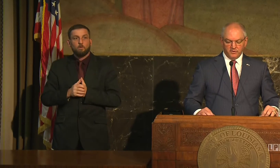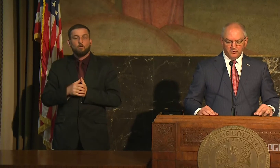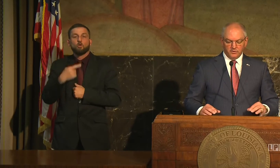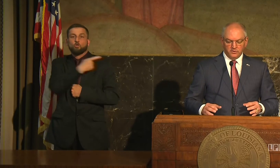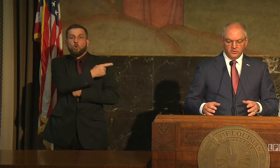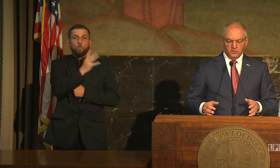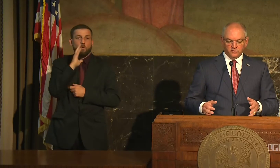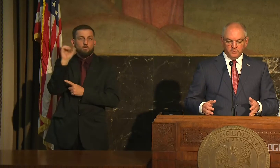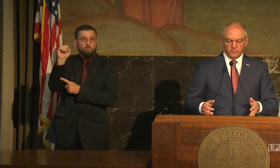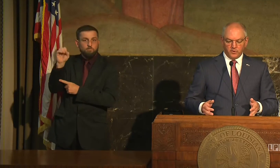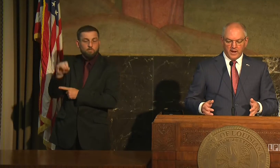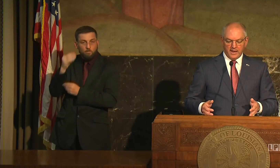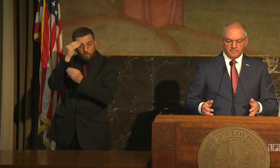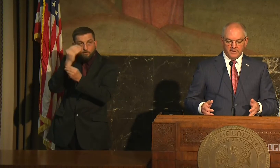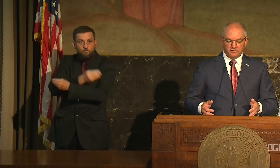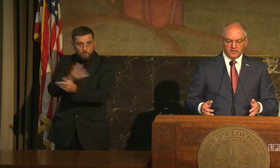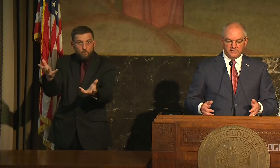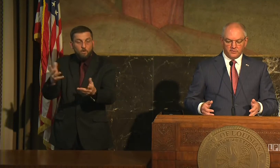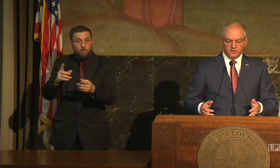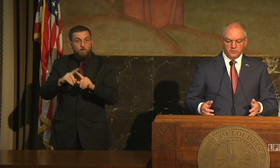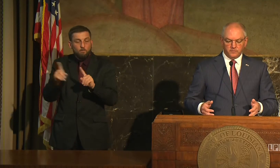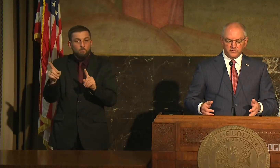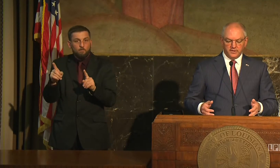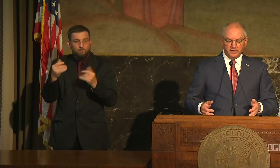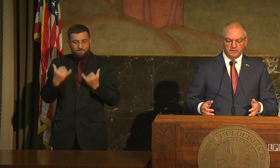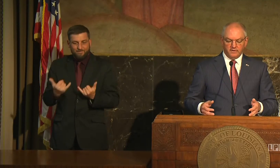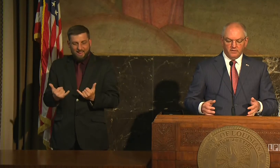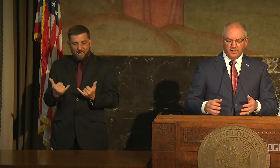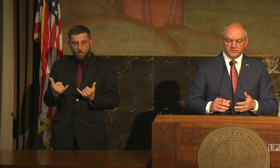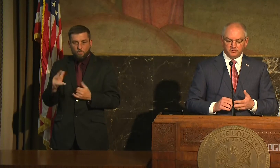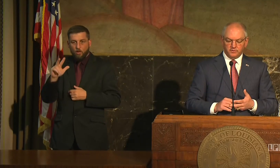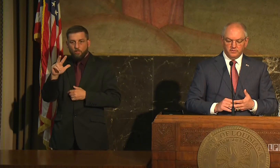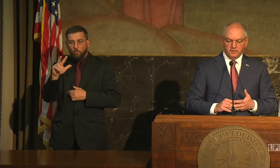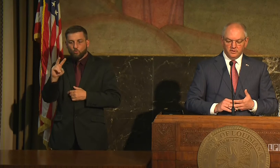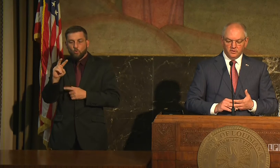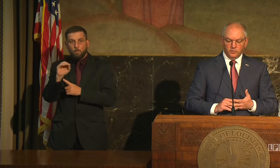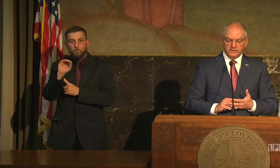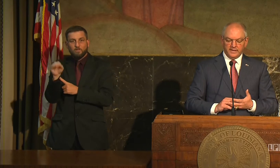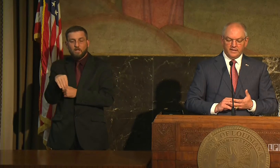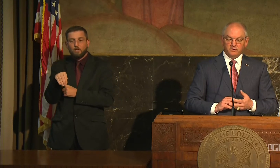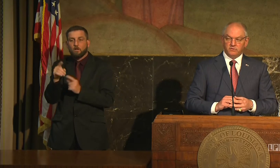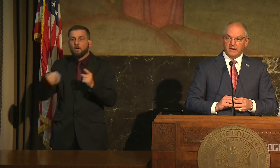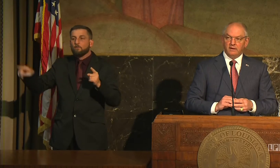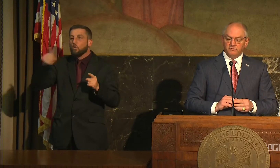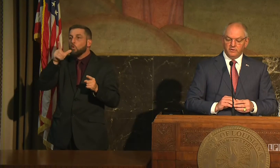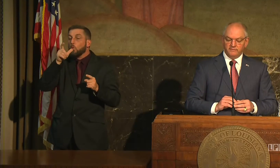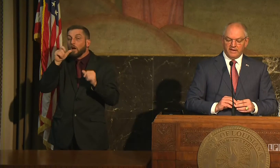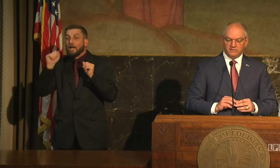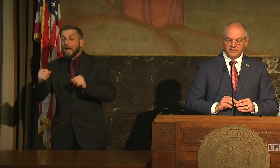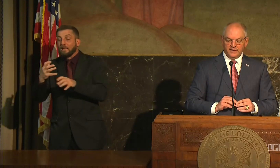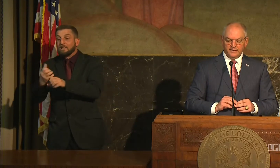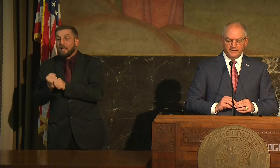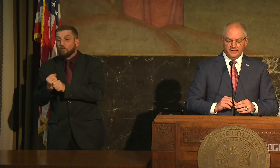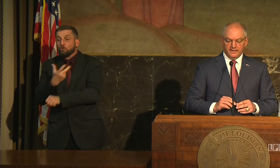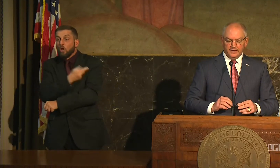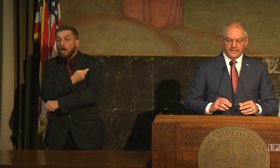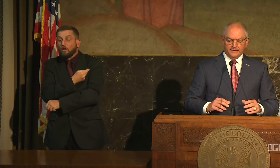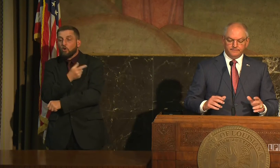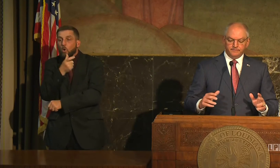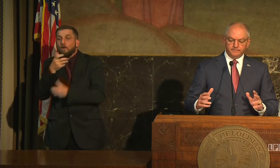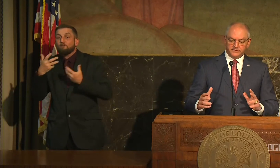She'll give you the news, but we're at basically 32% of all eligible Louisianans are now fully vaccinated.